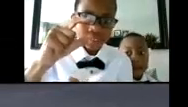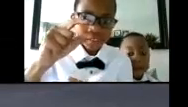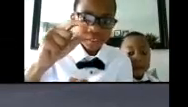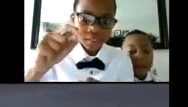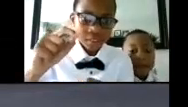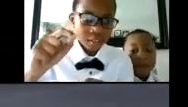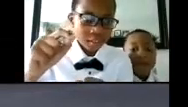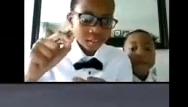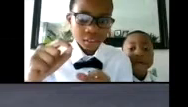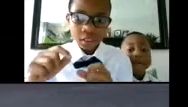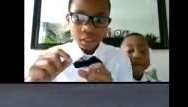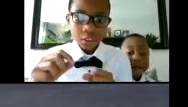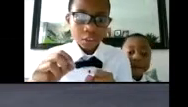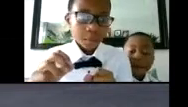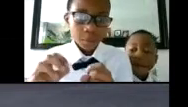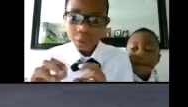C. Good.